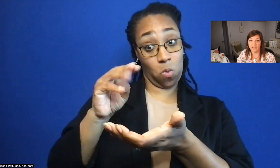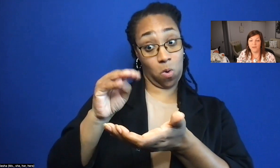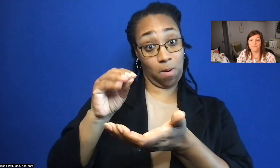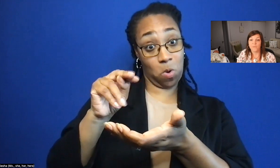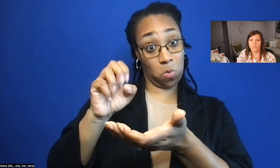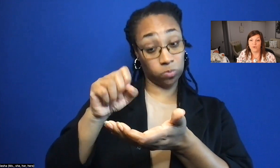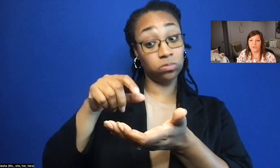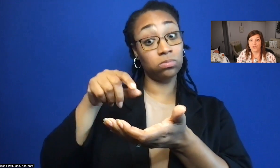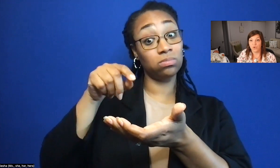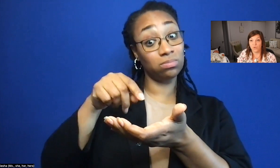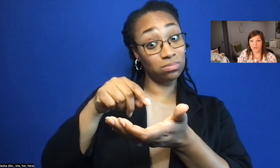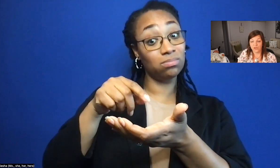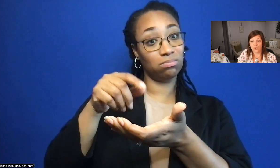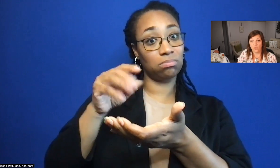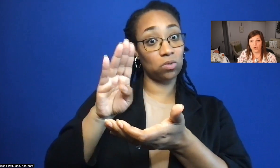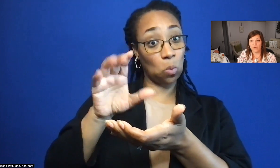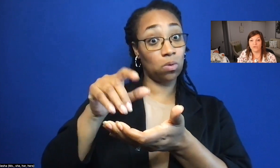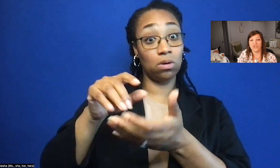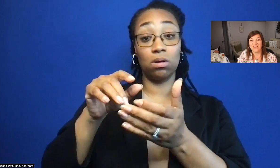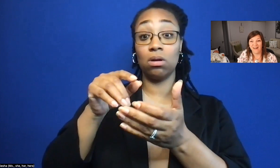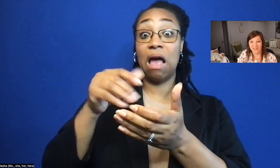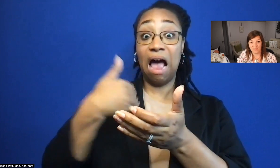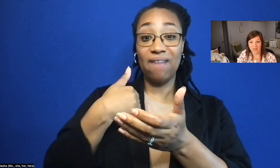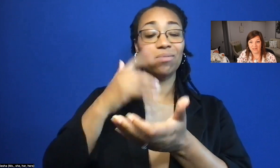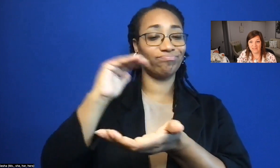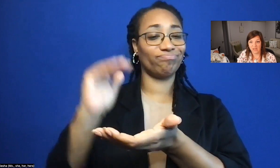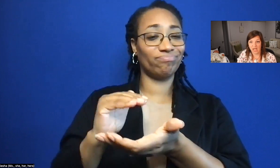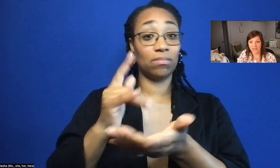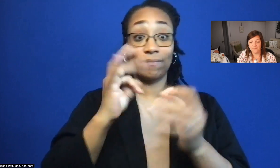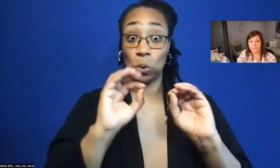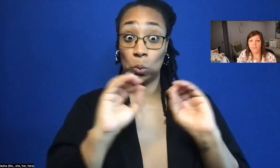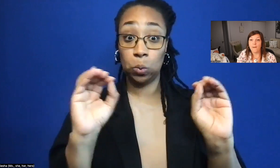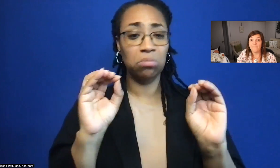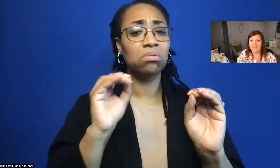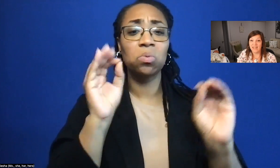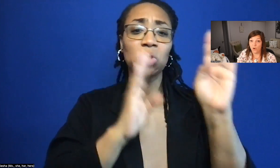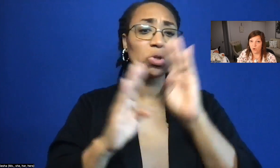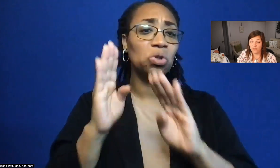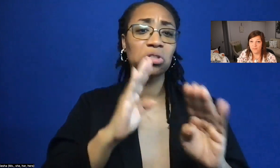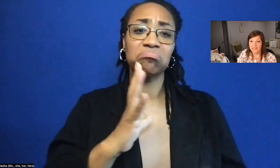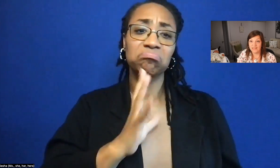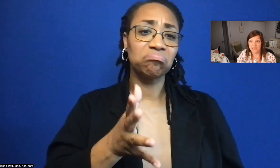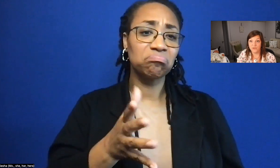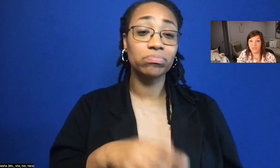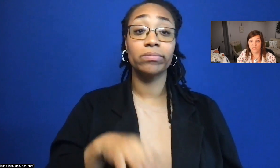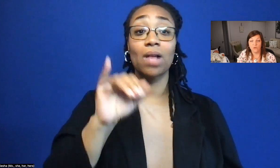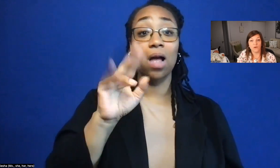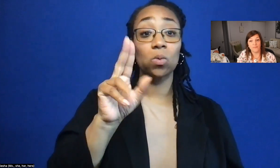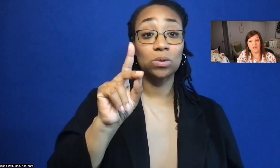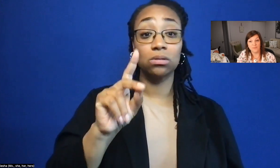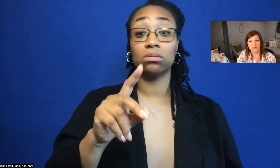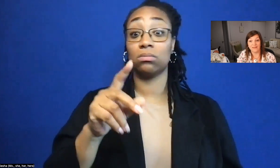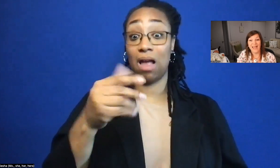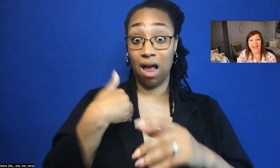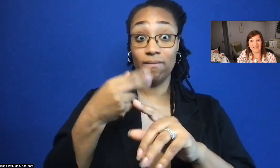supply. Birth control with no hormone should not impact supply, but a hormone-based IUD or the